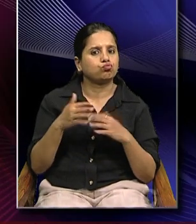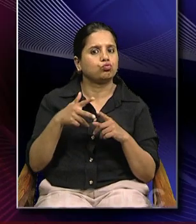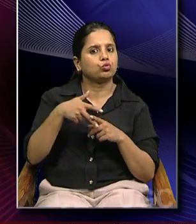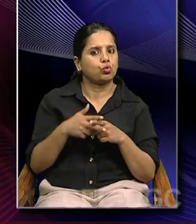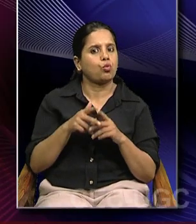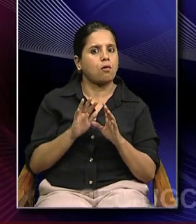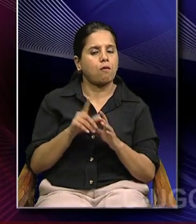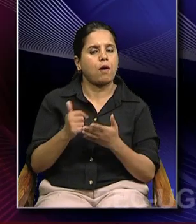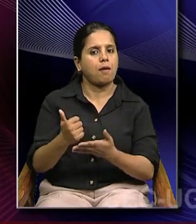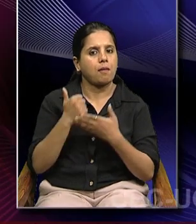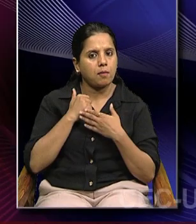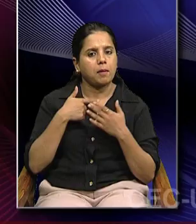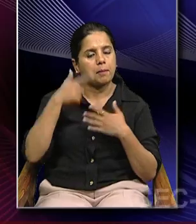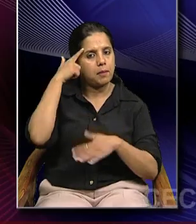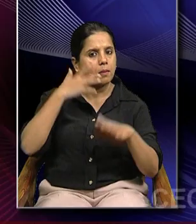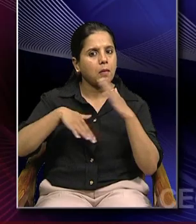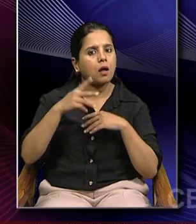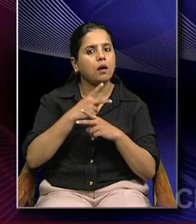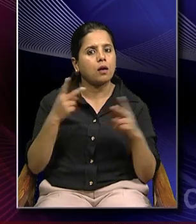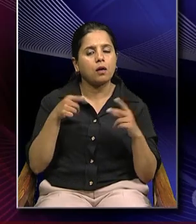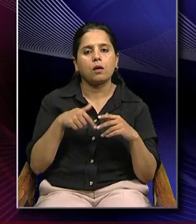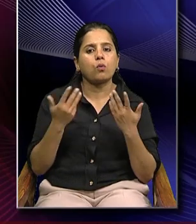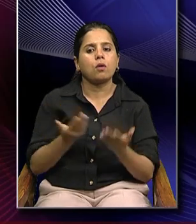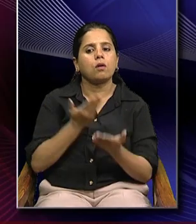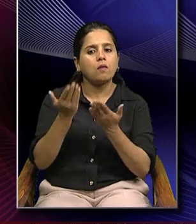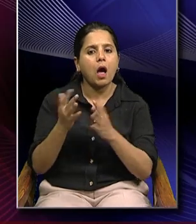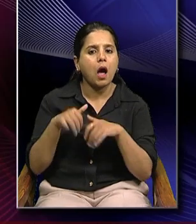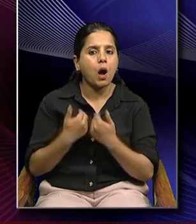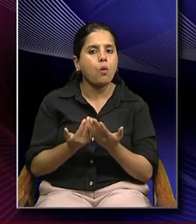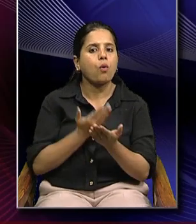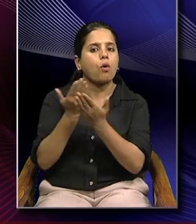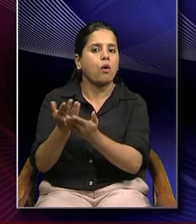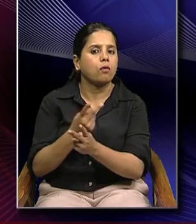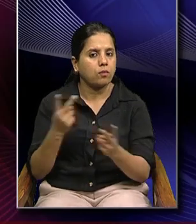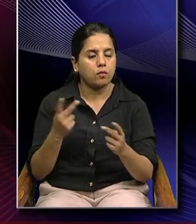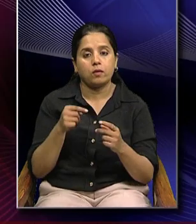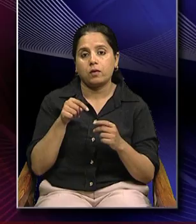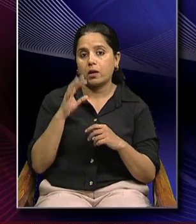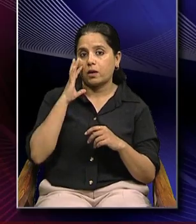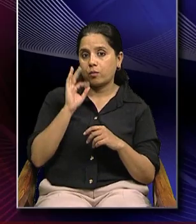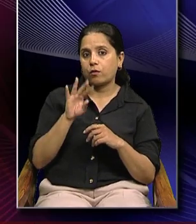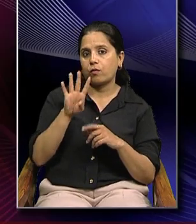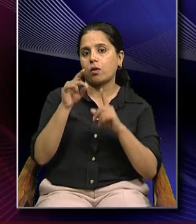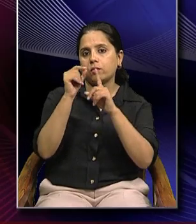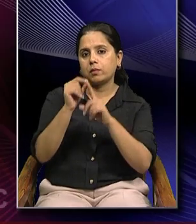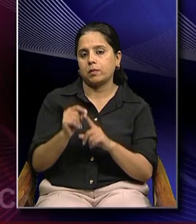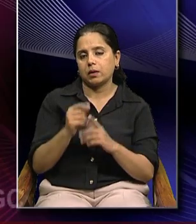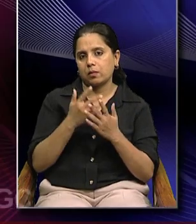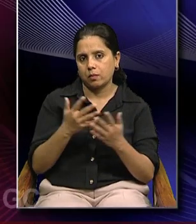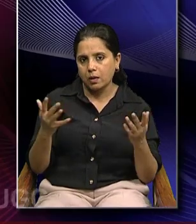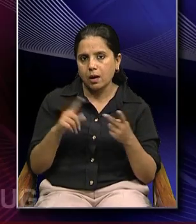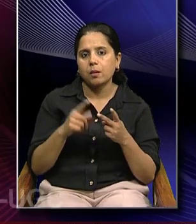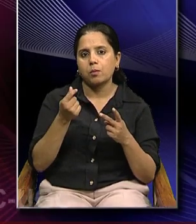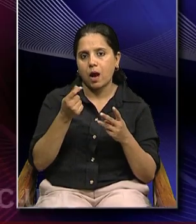which helps us in planning and that what to offer and how to offer. So, essentially the 4 P's were product,